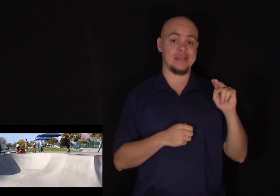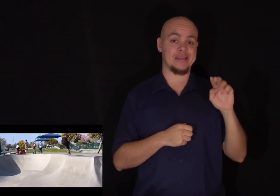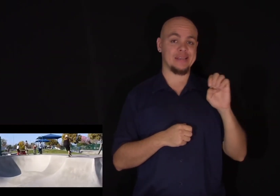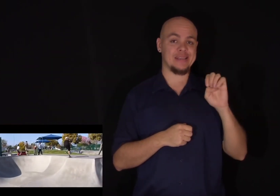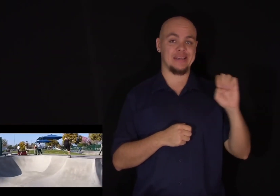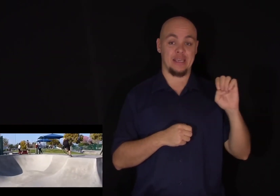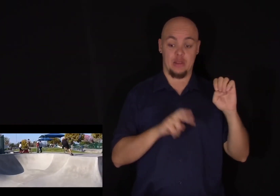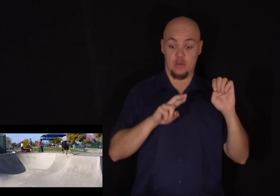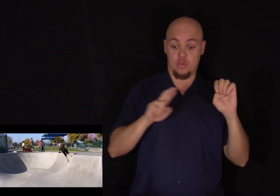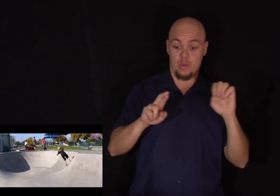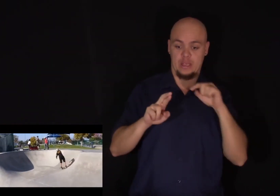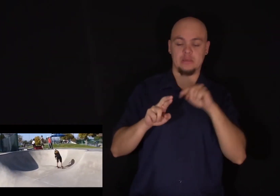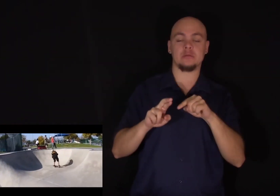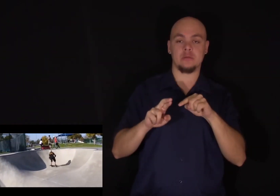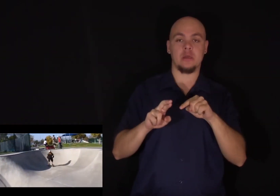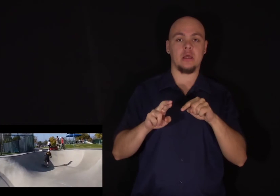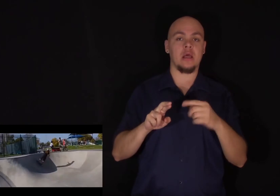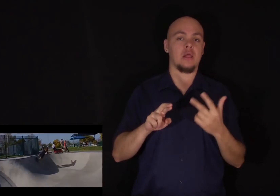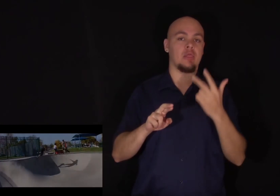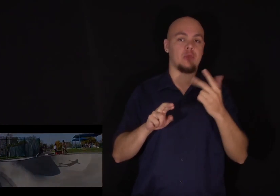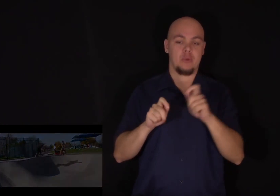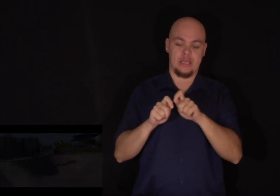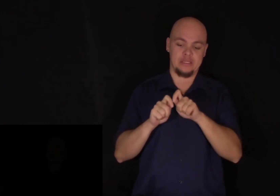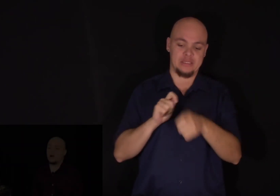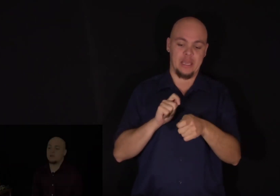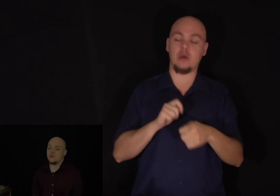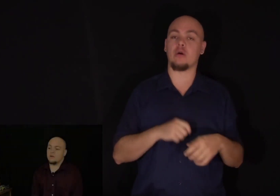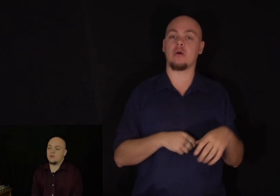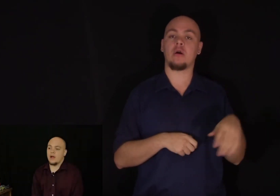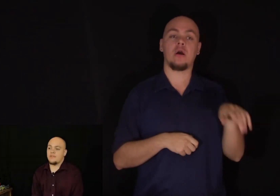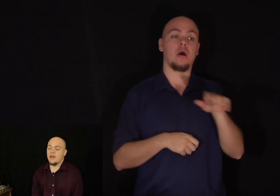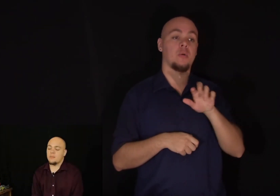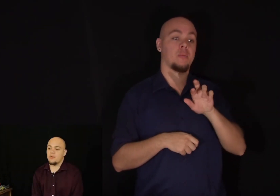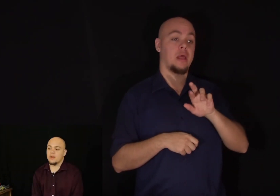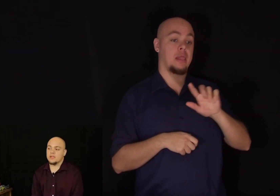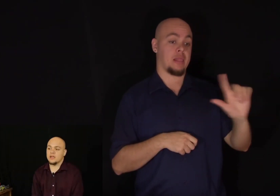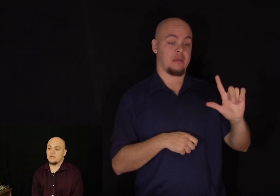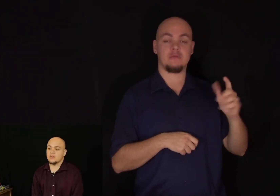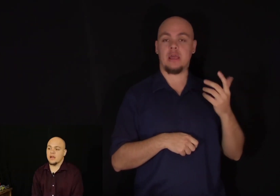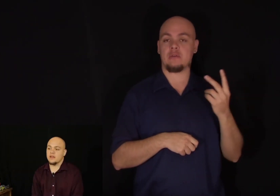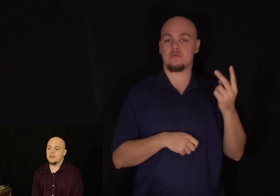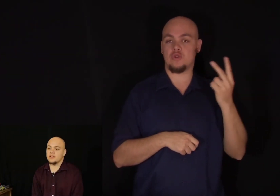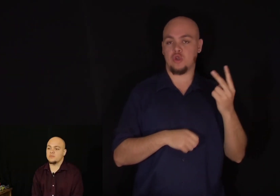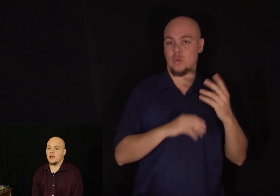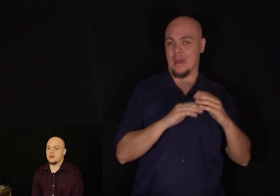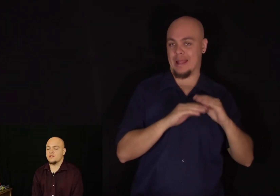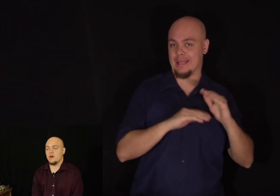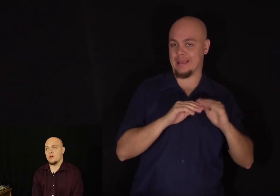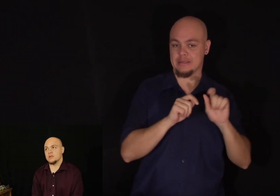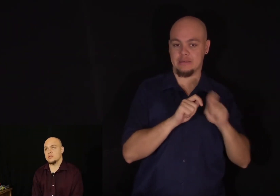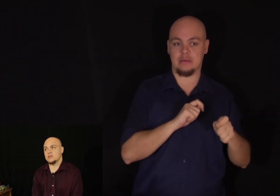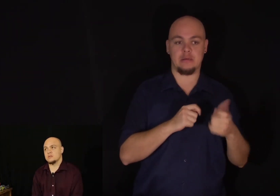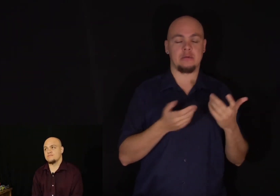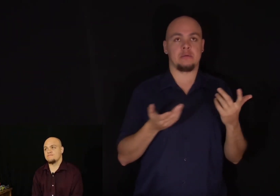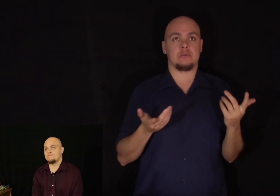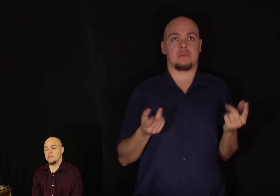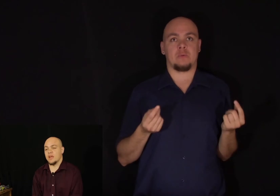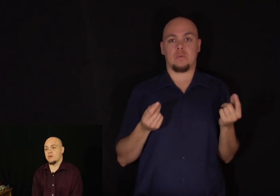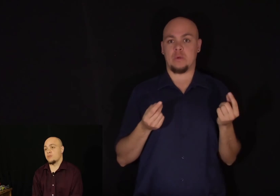right leg, at least 2 ligaments in my left. So at that point, I was kind of in despair as far